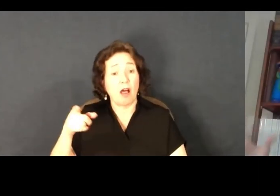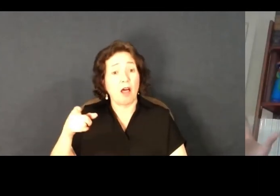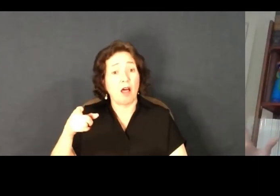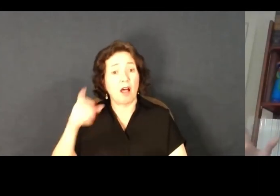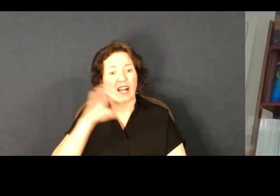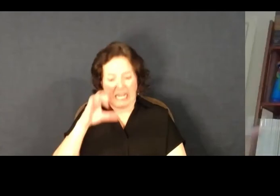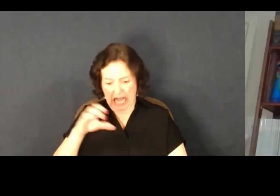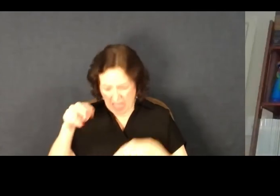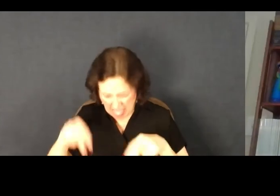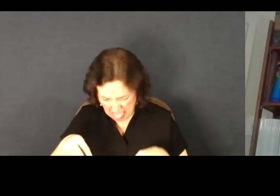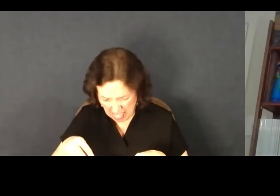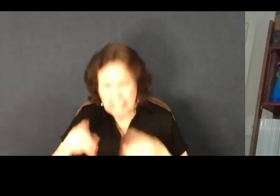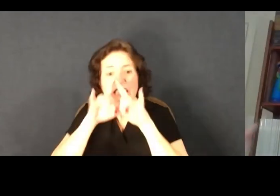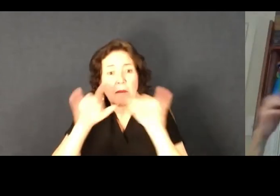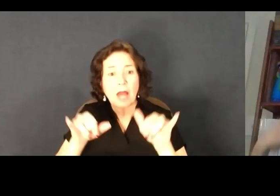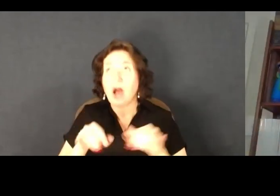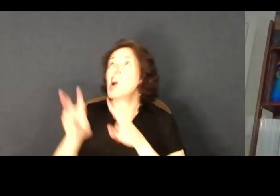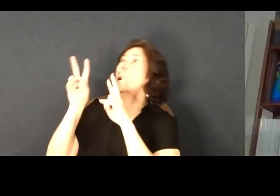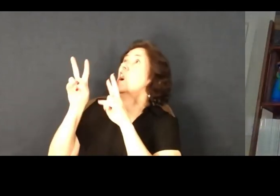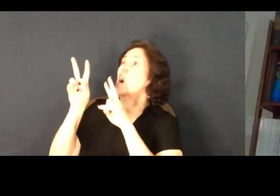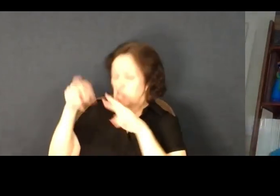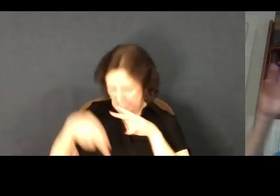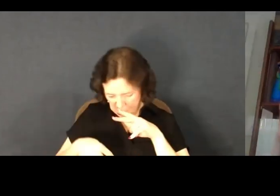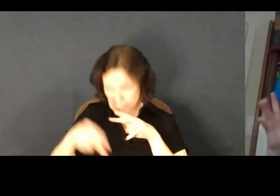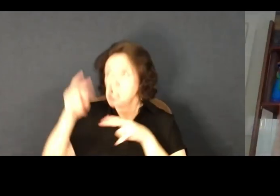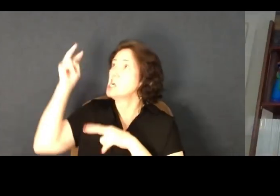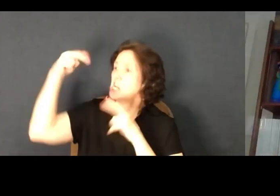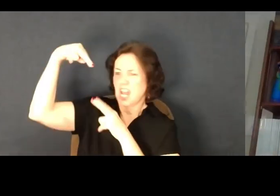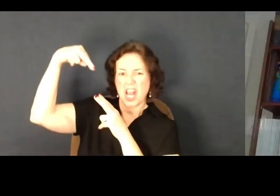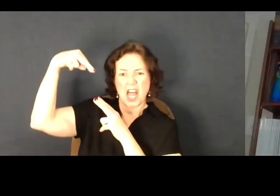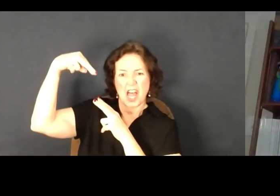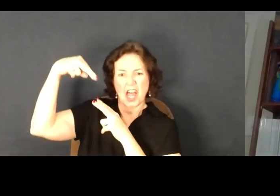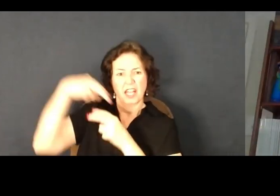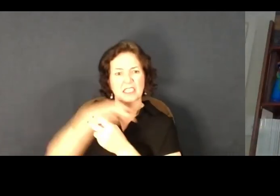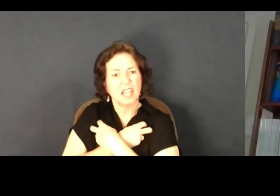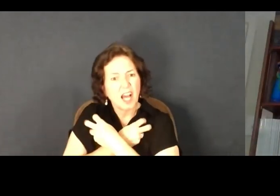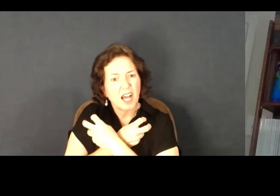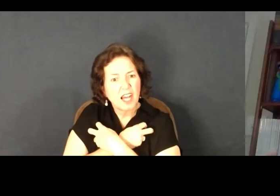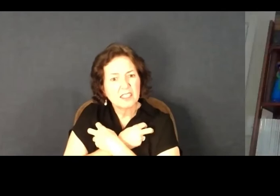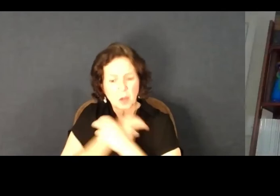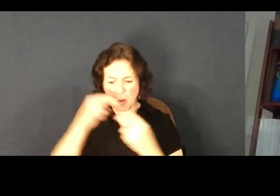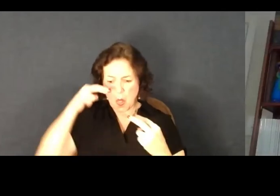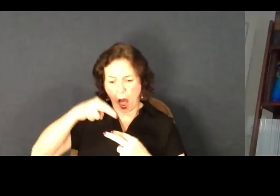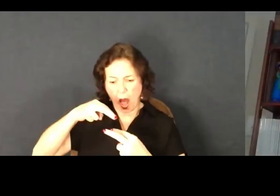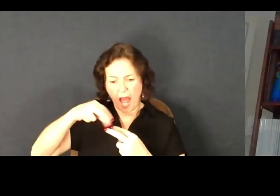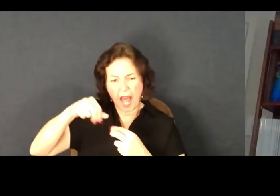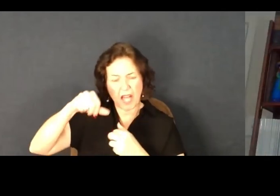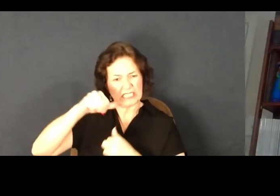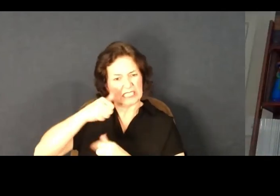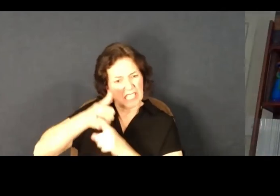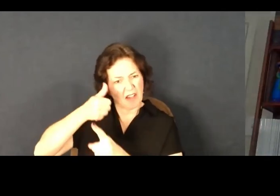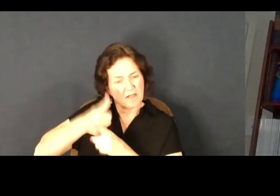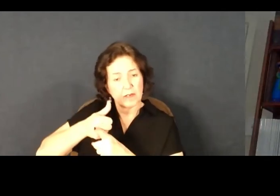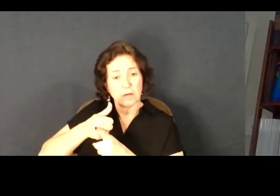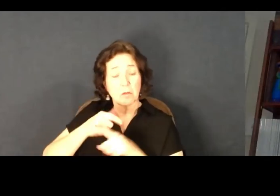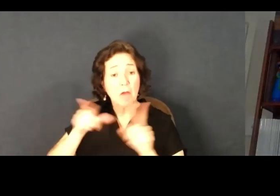looking up at the same time, mirando por abajo y arriba a la vez. But that didn't stop